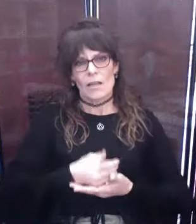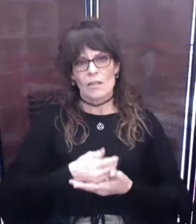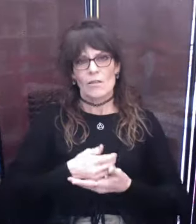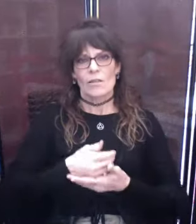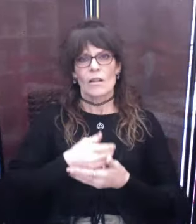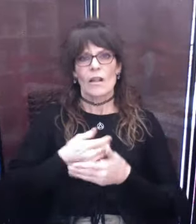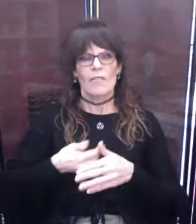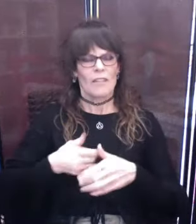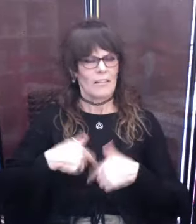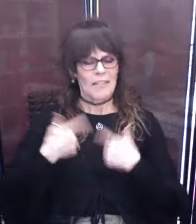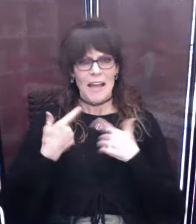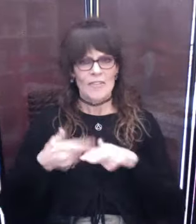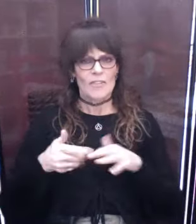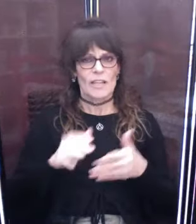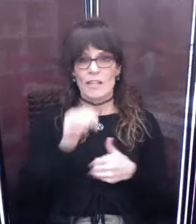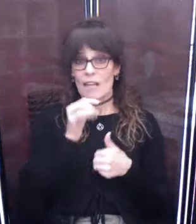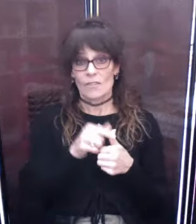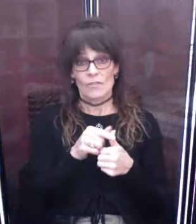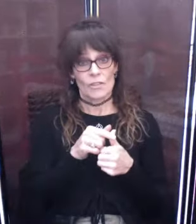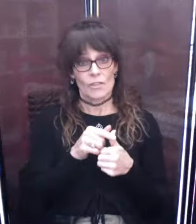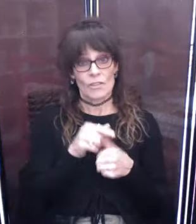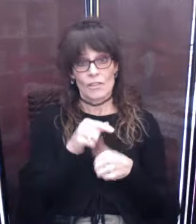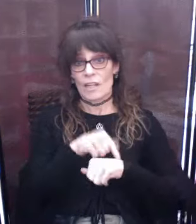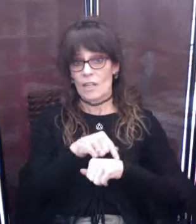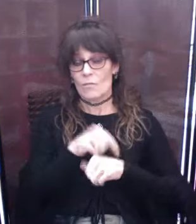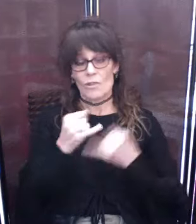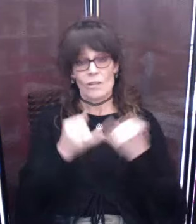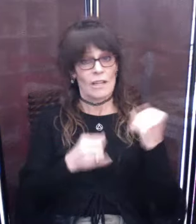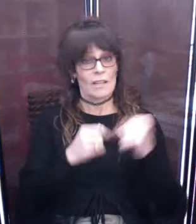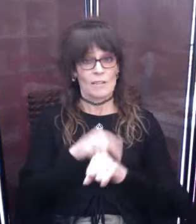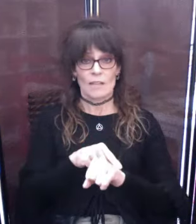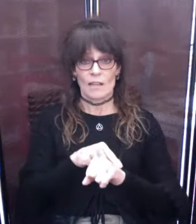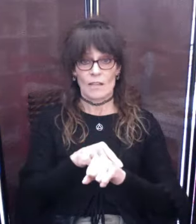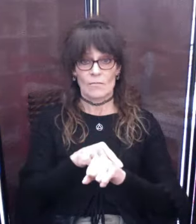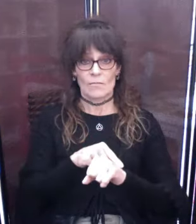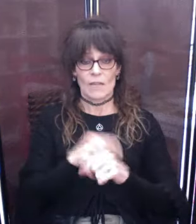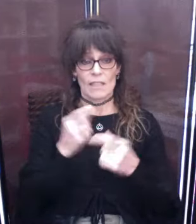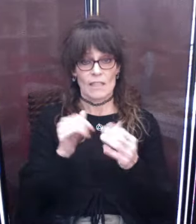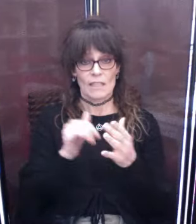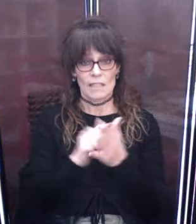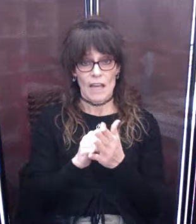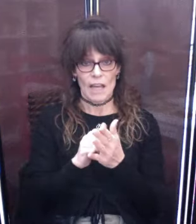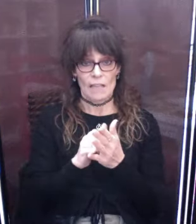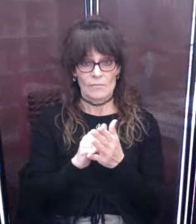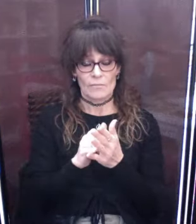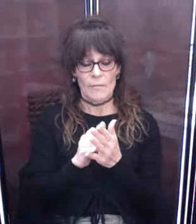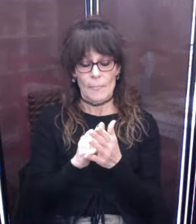And it was not the first or the last time that I did that to my dad. And I was also aware